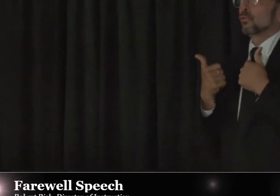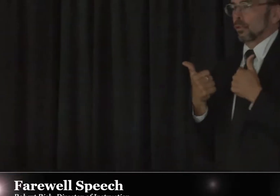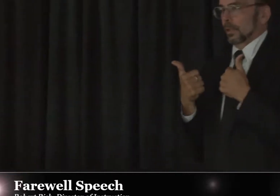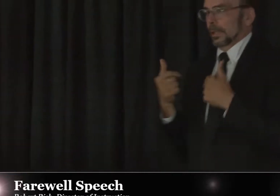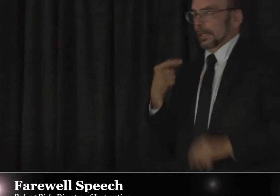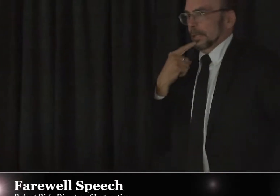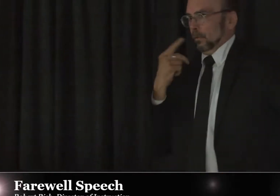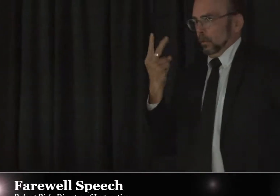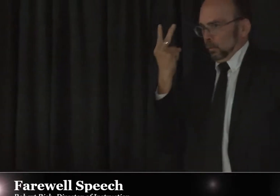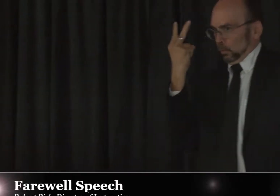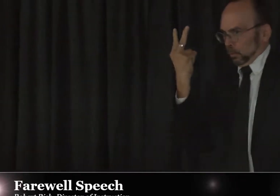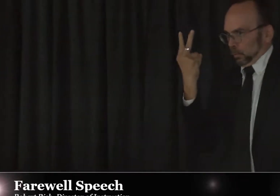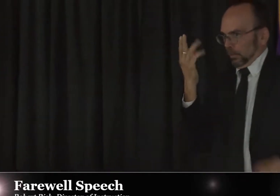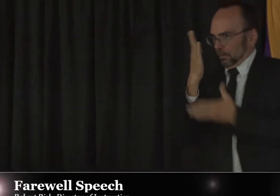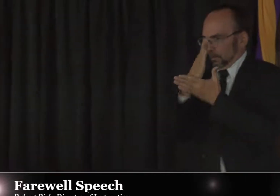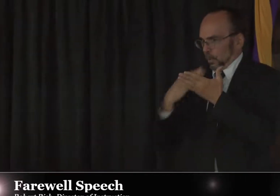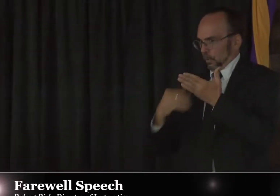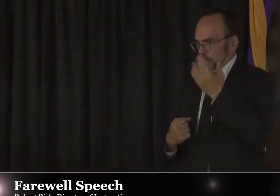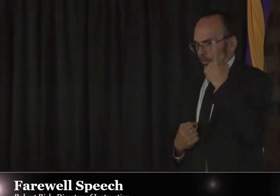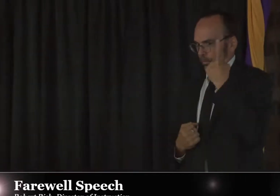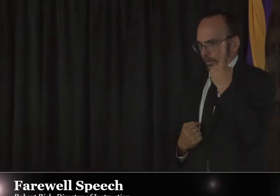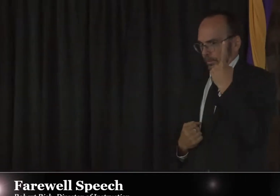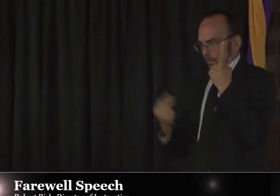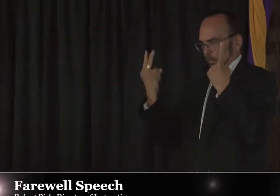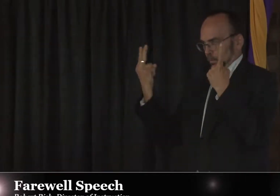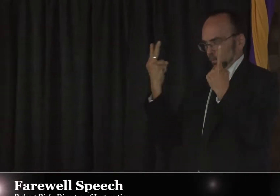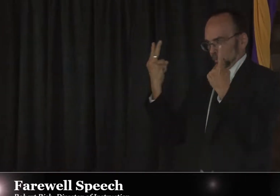Life is good. And it has two parts